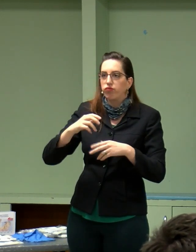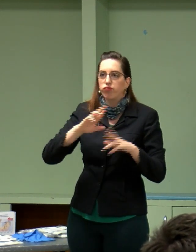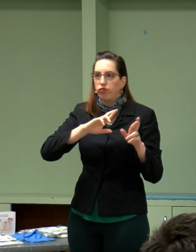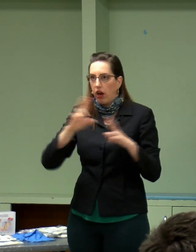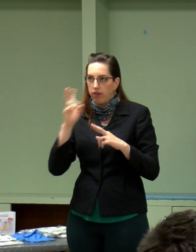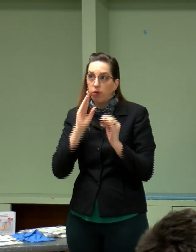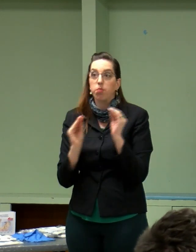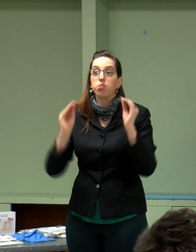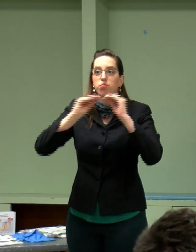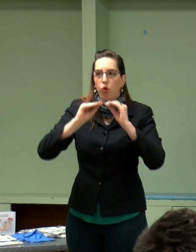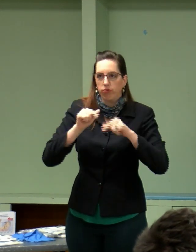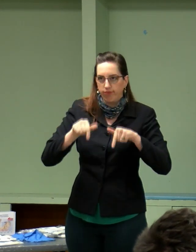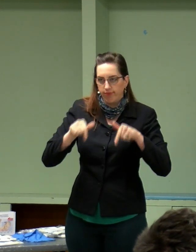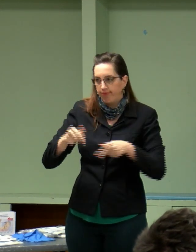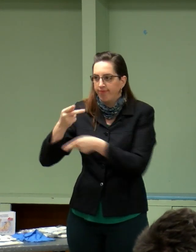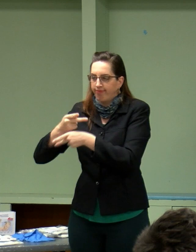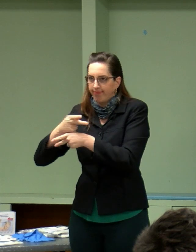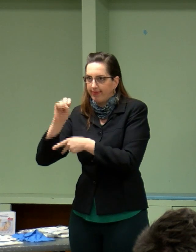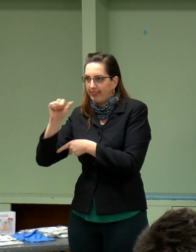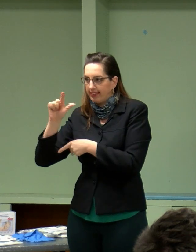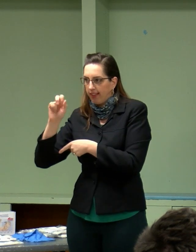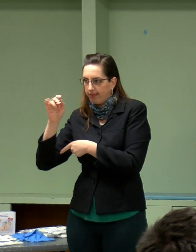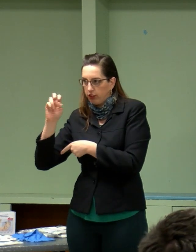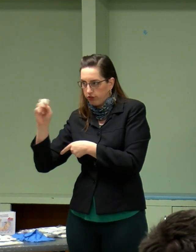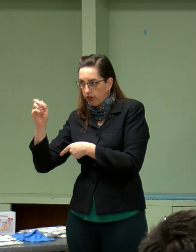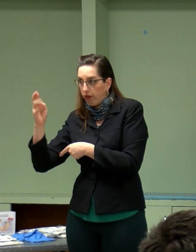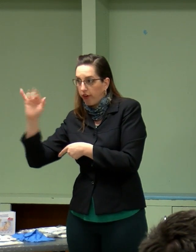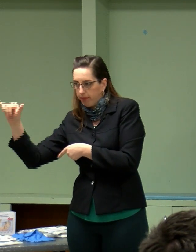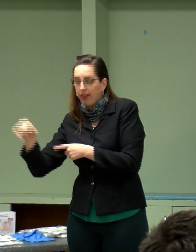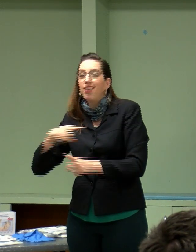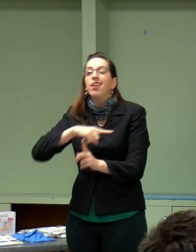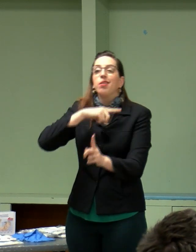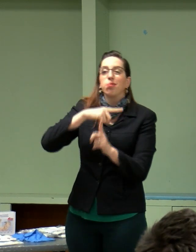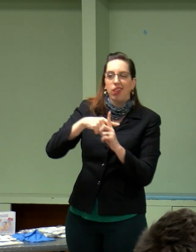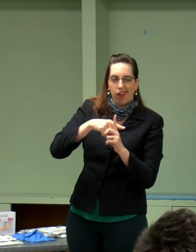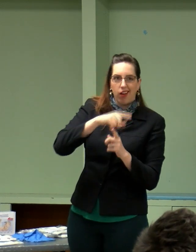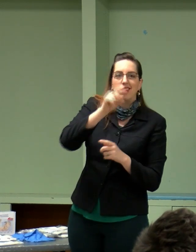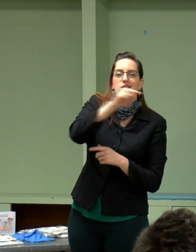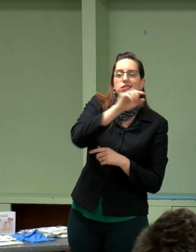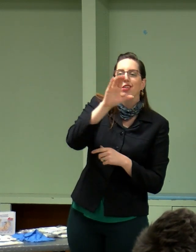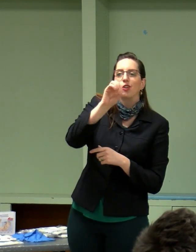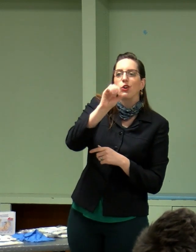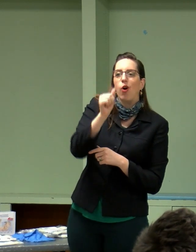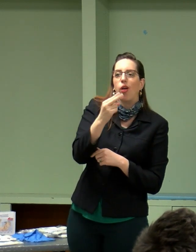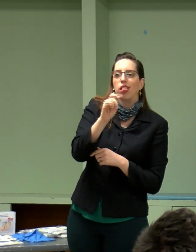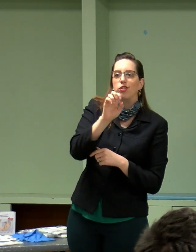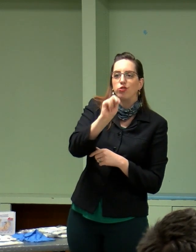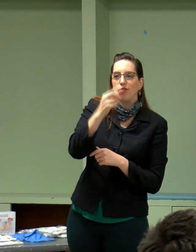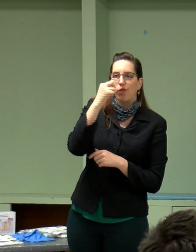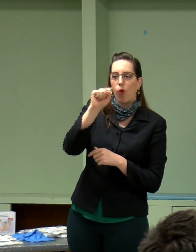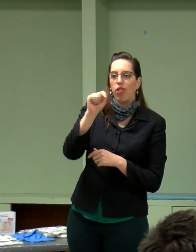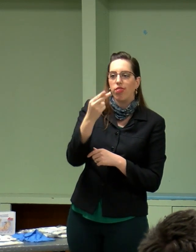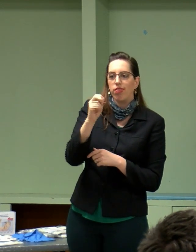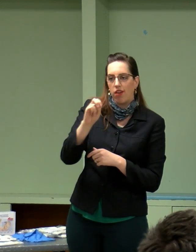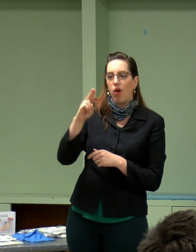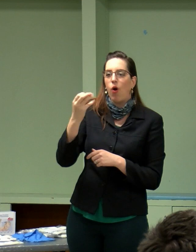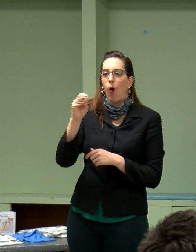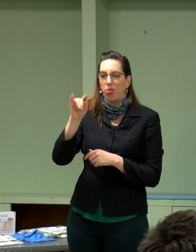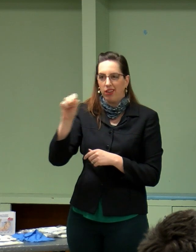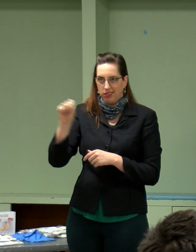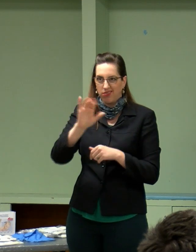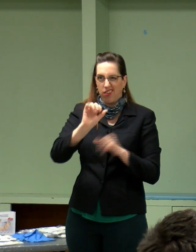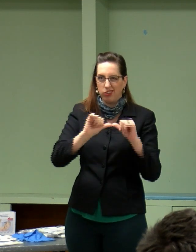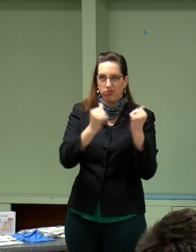oversight and support provided by the Coalition for the Homeless. And this facility is actually saving lives. And lastly,